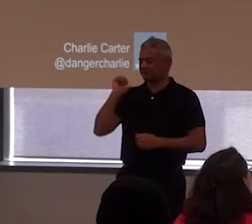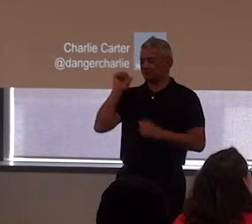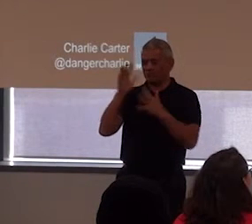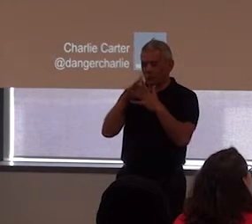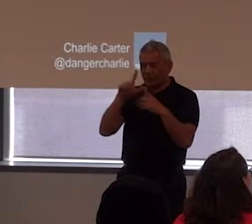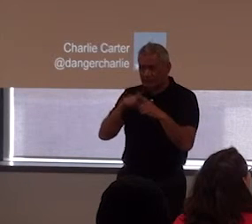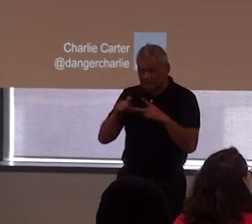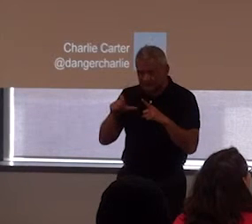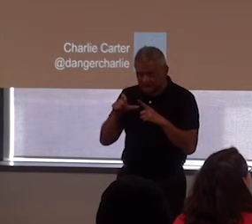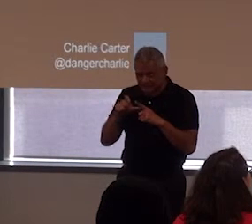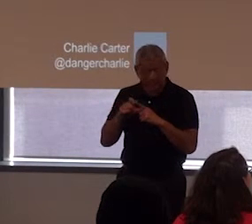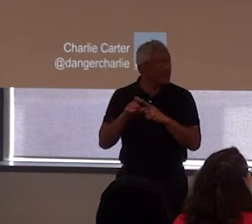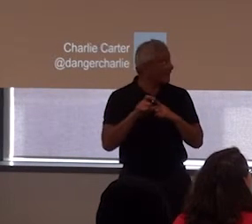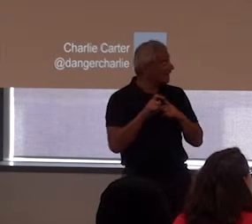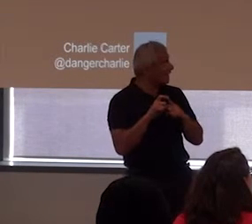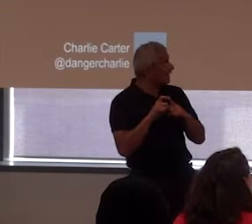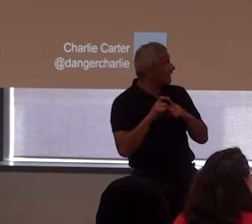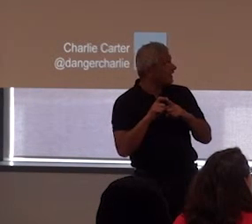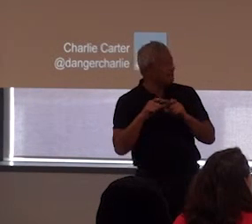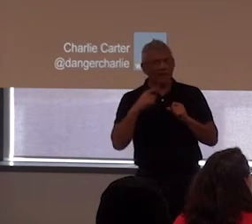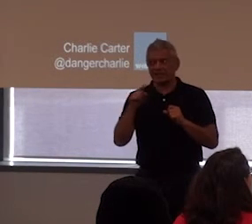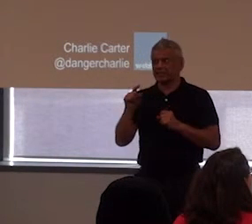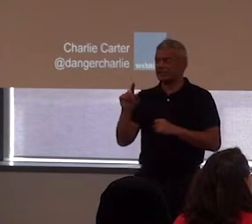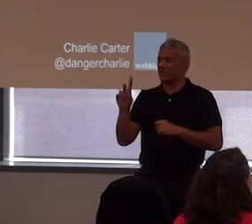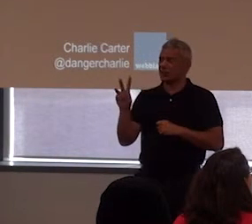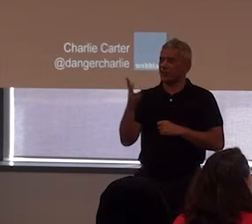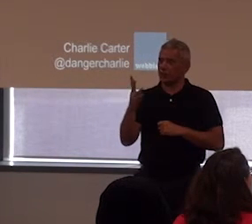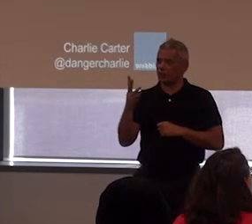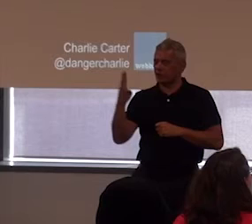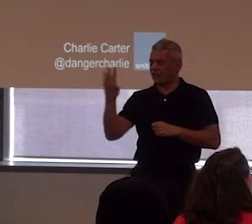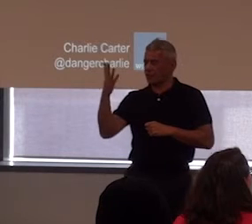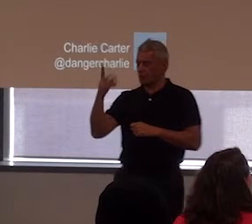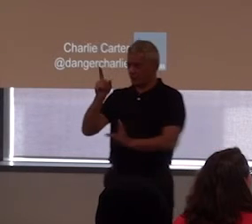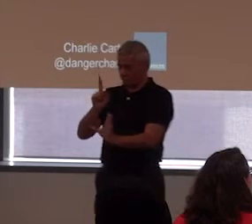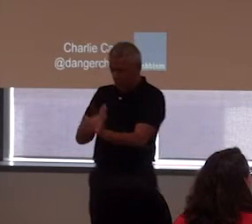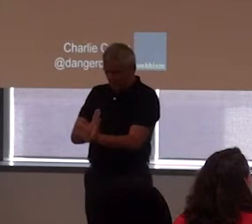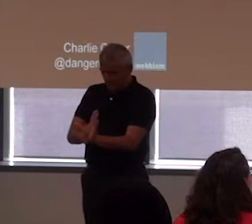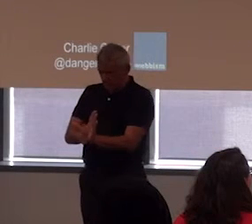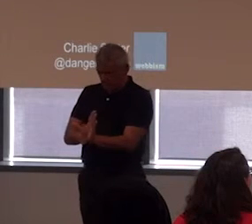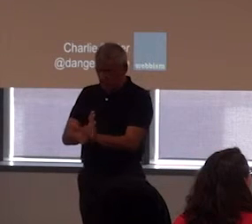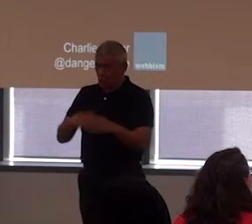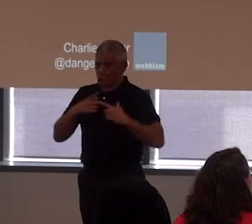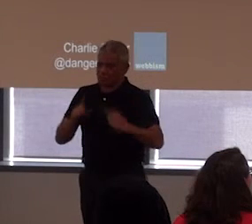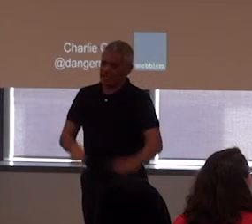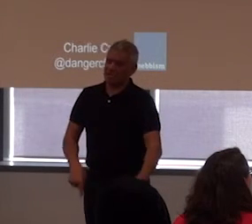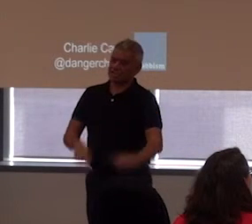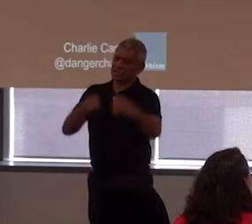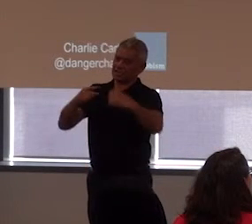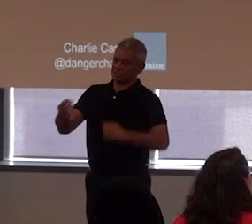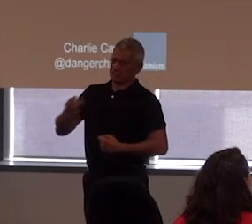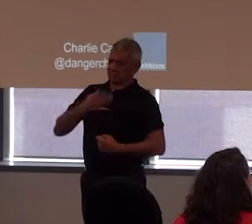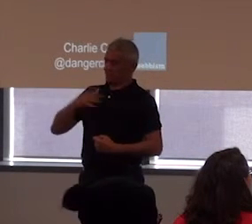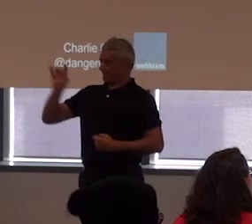is it's in its third or fourth year, I think, where we challenge ourselves